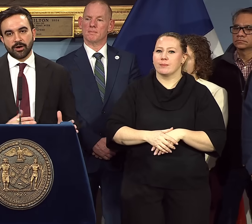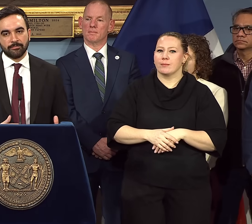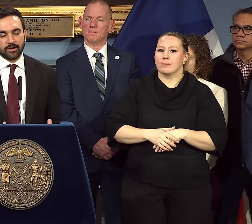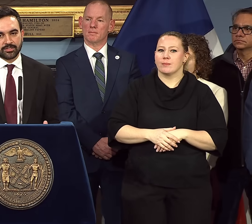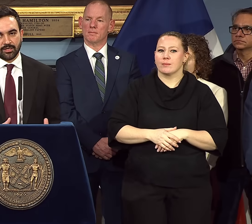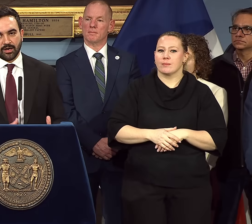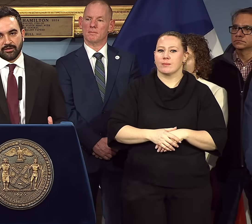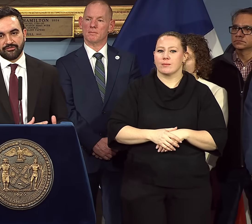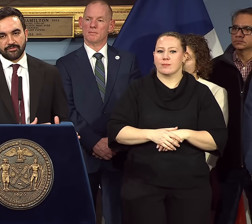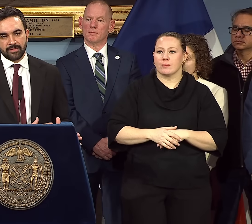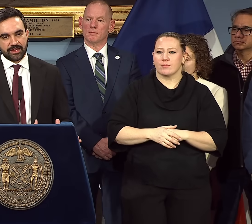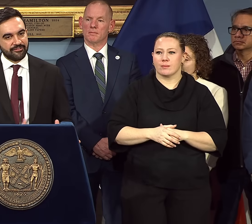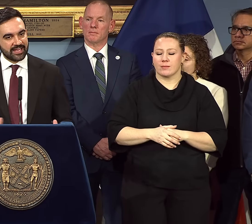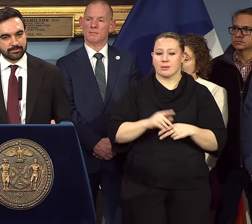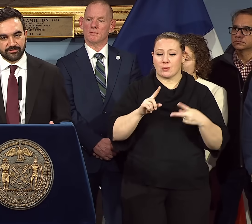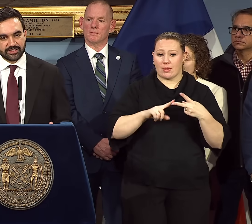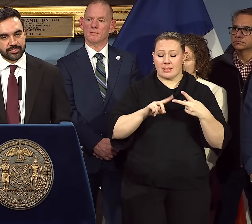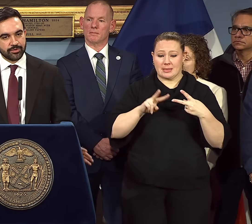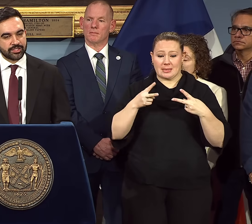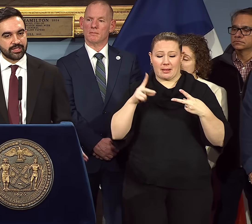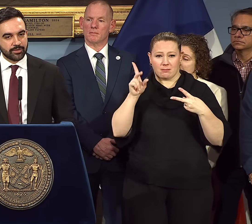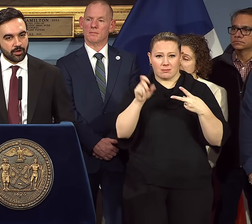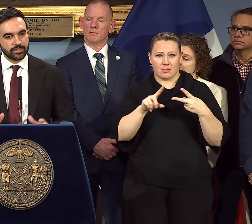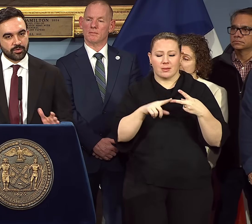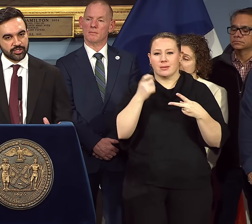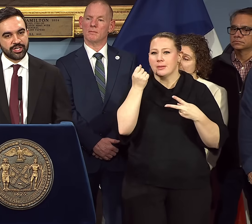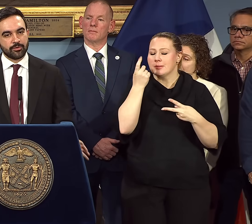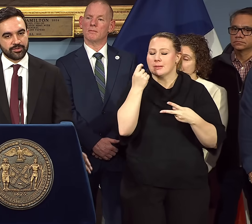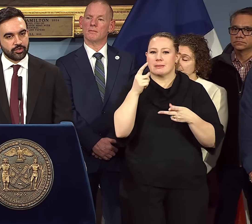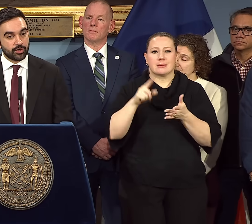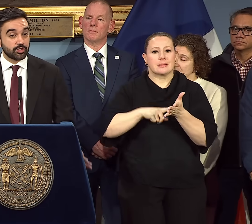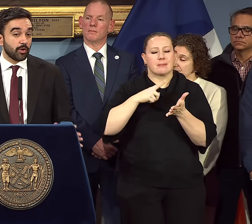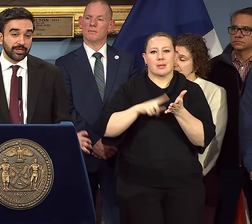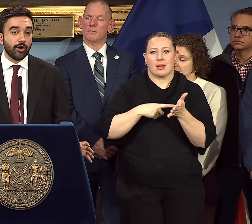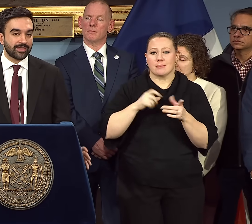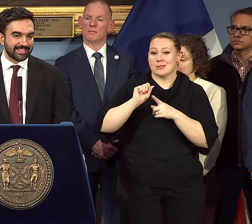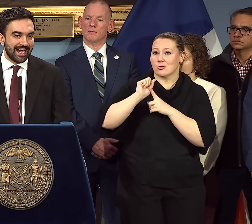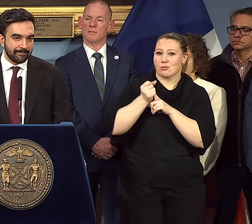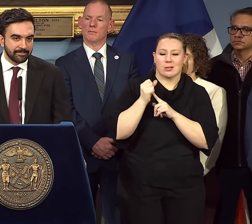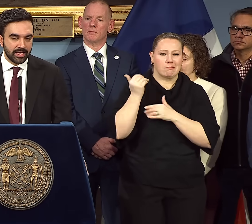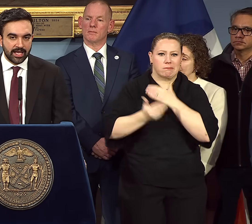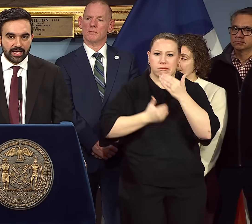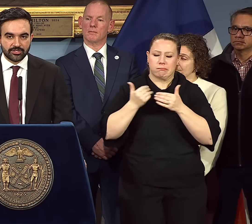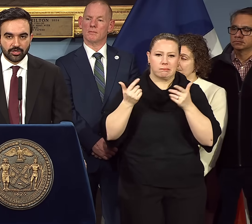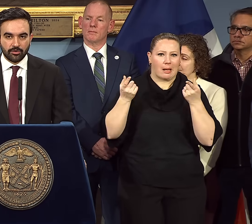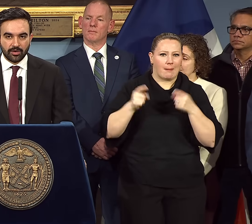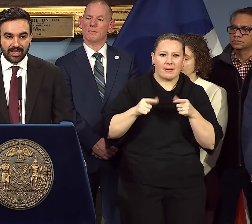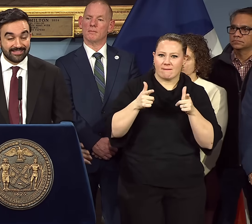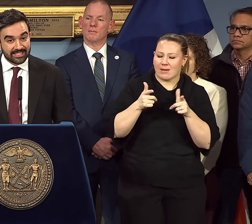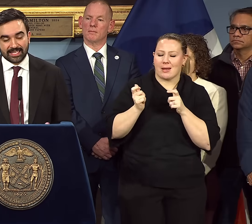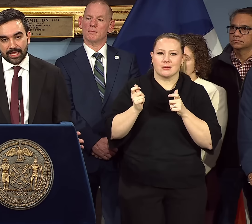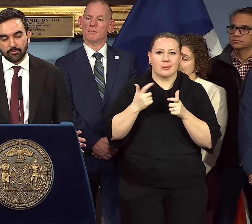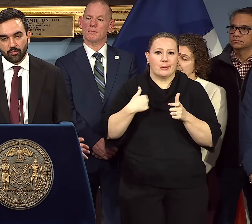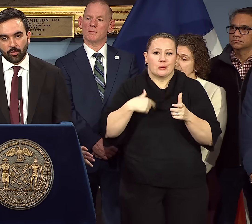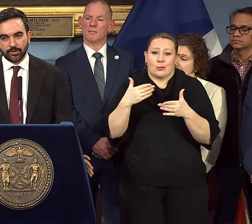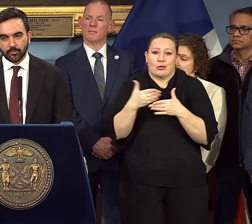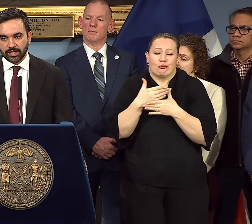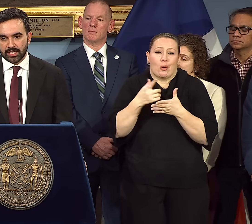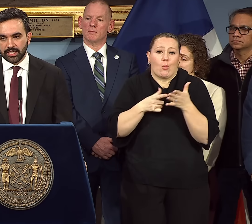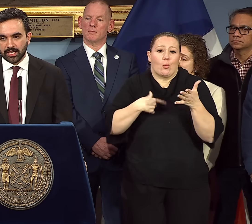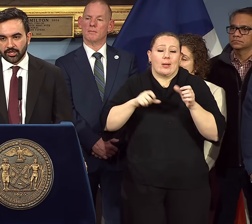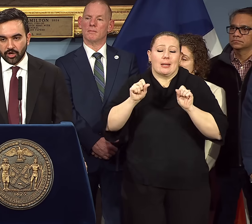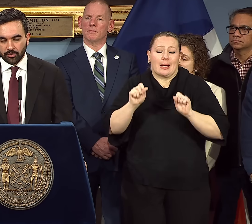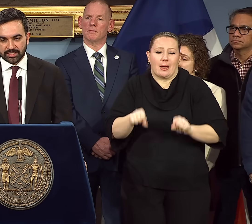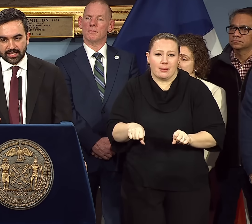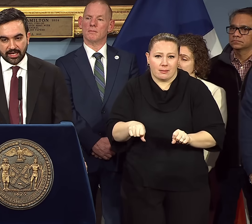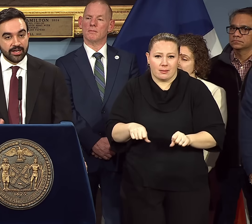this is part and parcel of any fast-moving situation, that we always want to share with New Yorkers what we know at the time. And so at this time, what